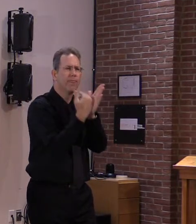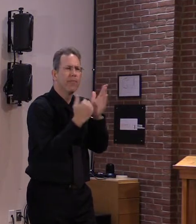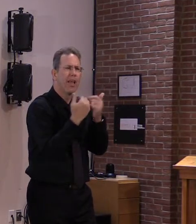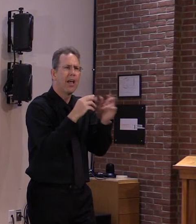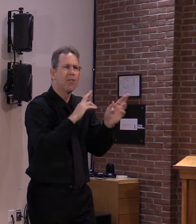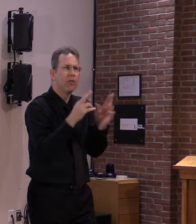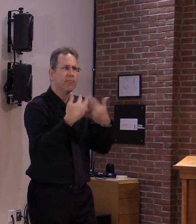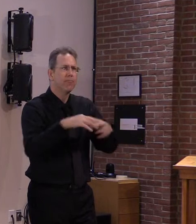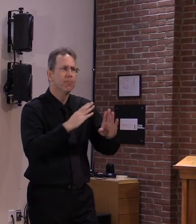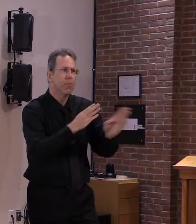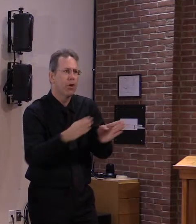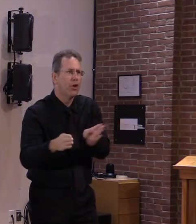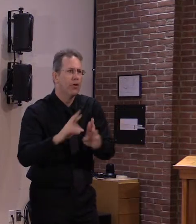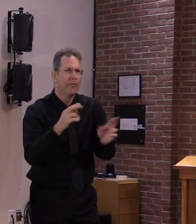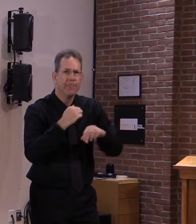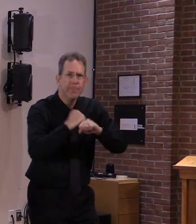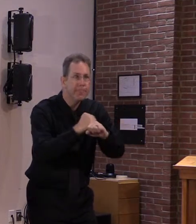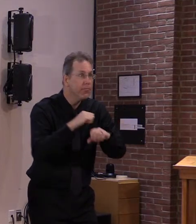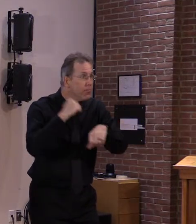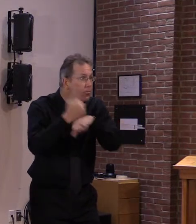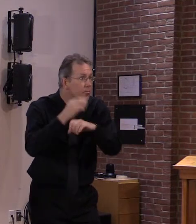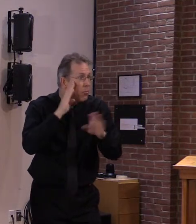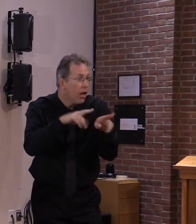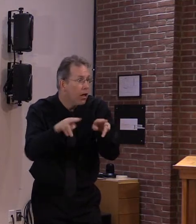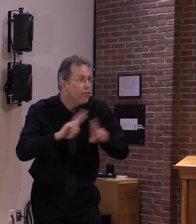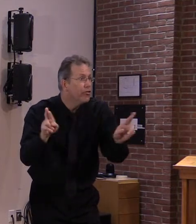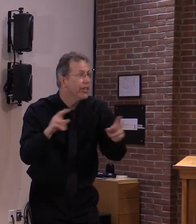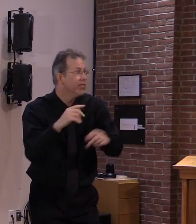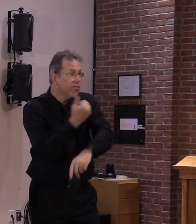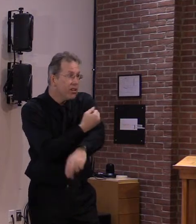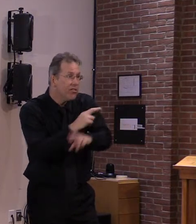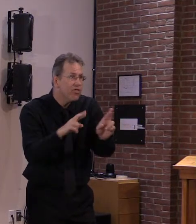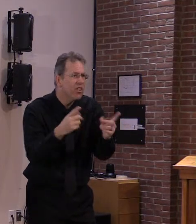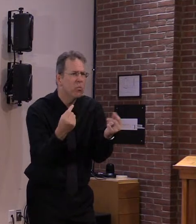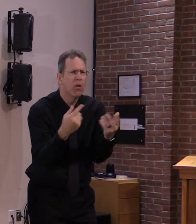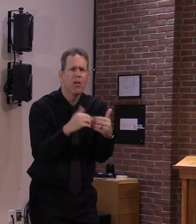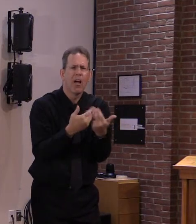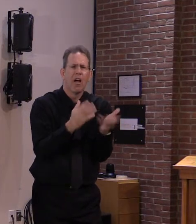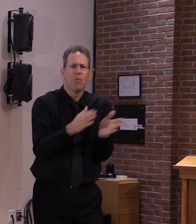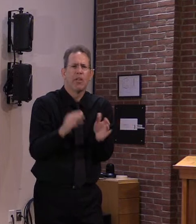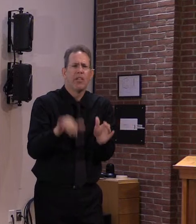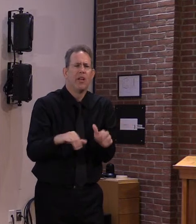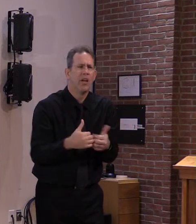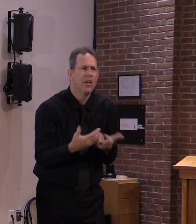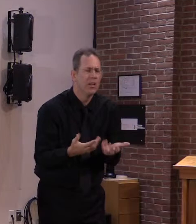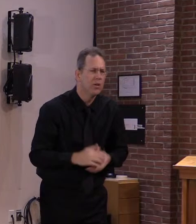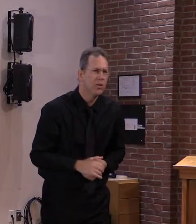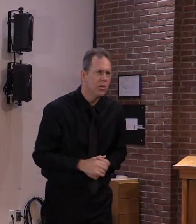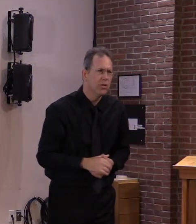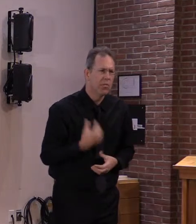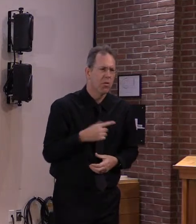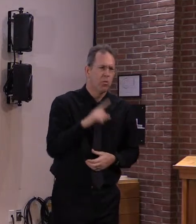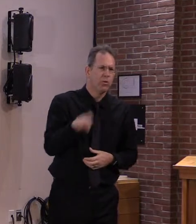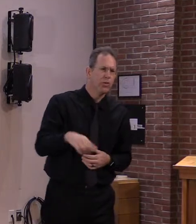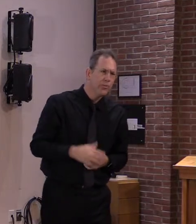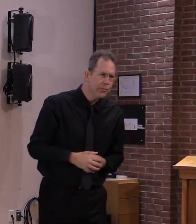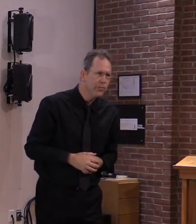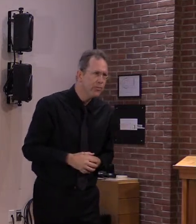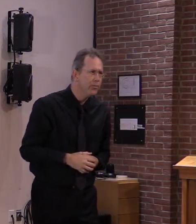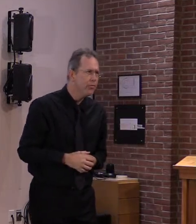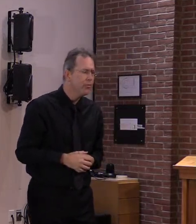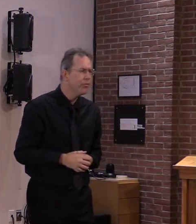they can just make sure that they're spaced apart and do so in a safe manner, everyone masked up. And if you're